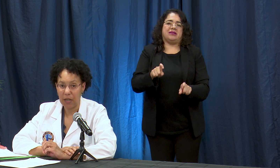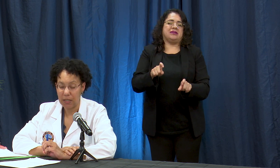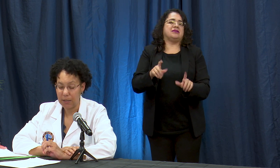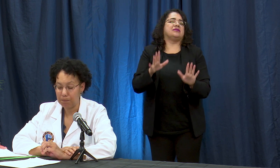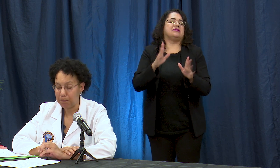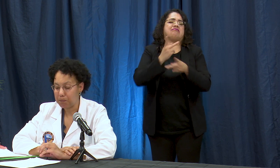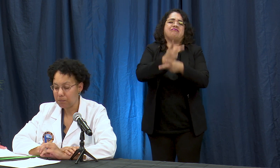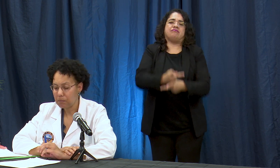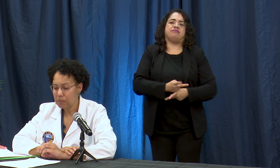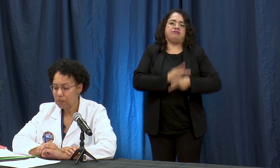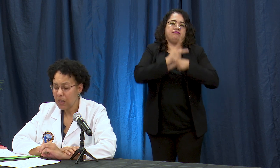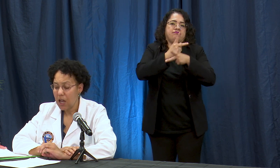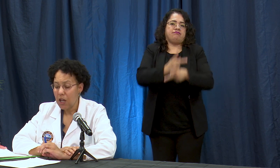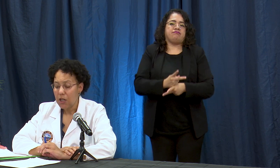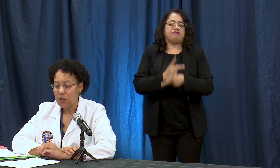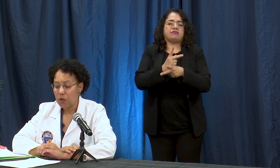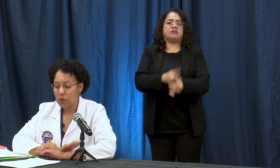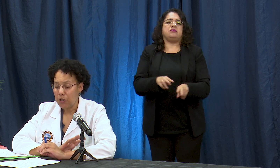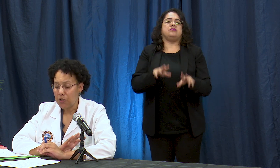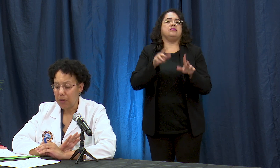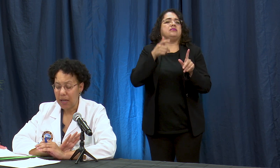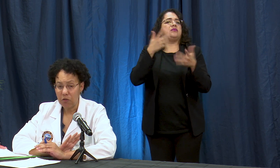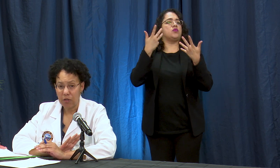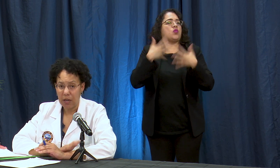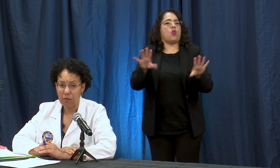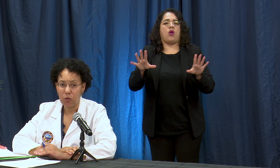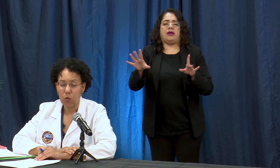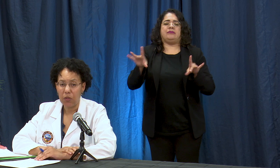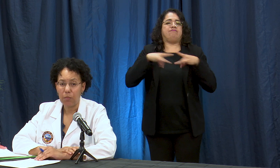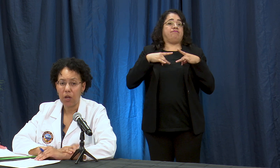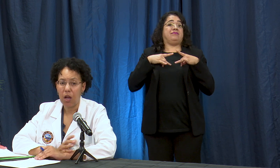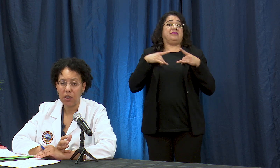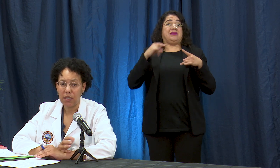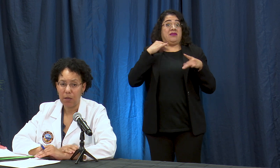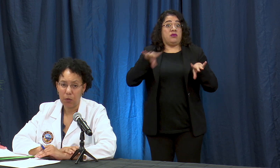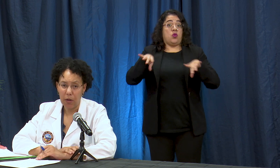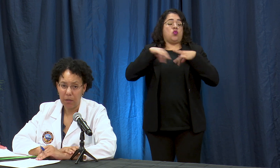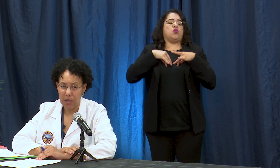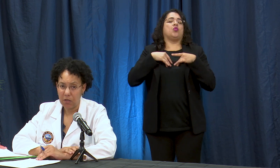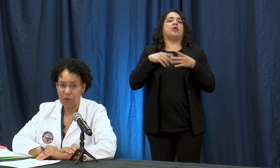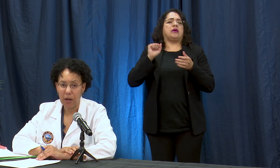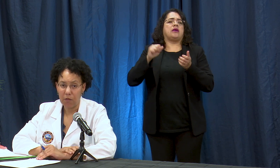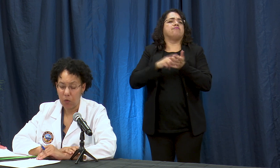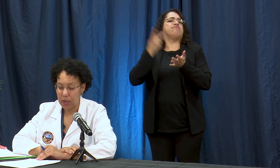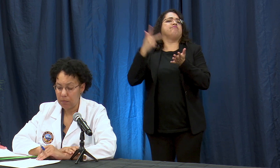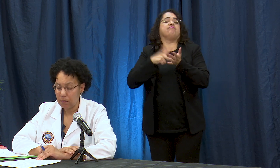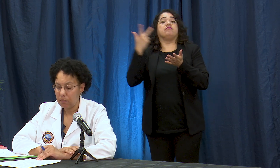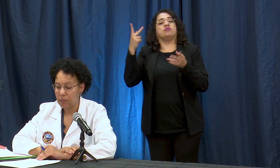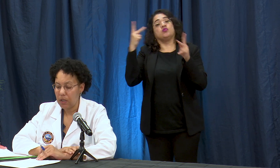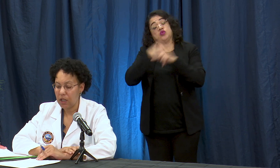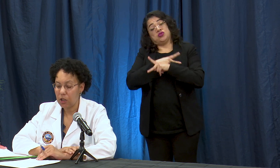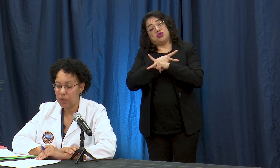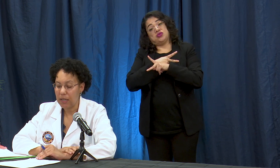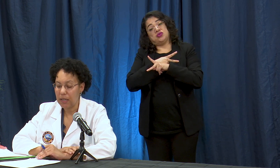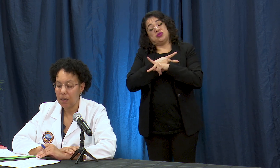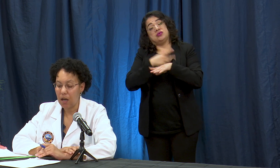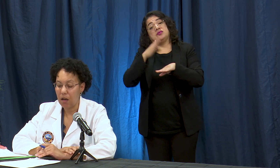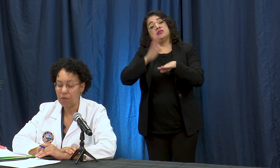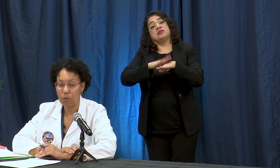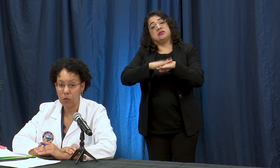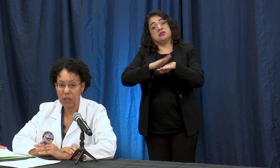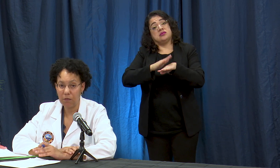getting infected. So you should be extra careful with the precautions that we recommend for everyone,